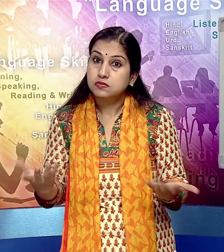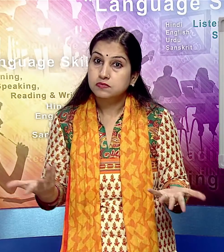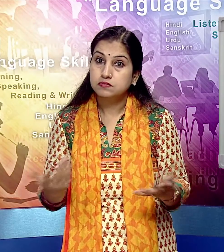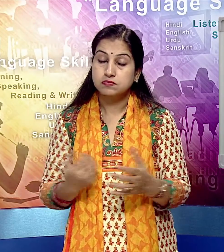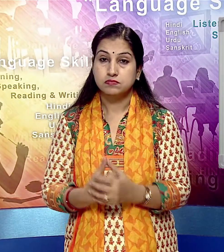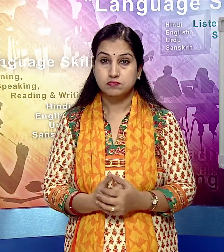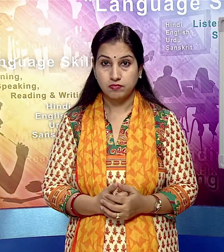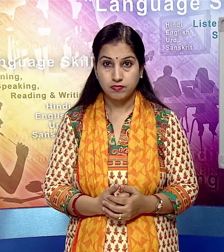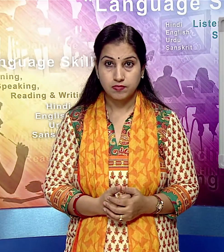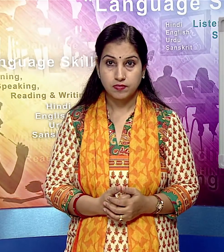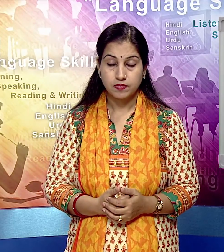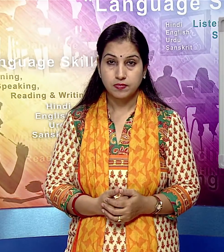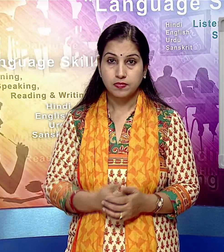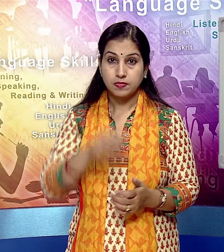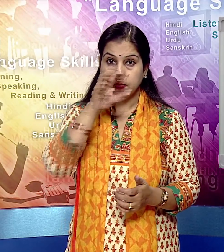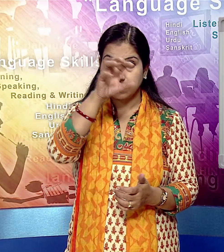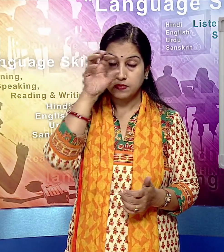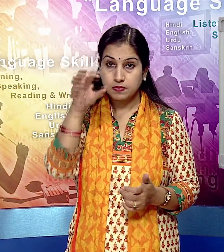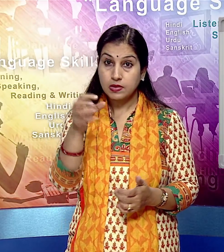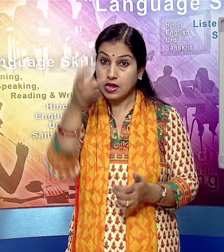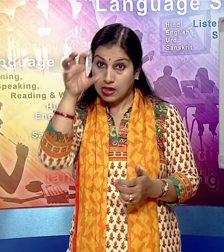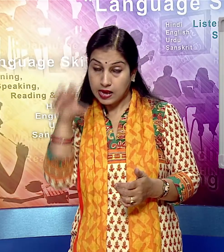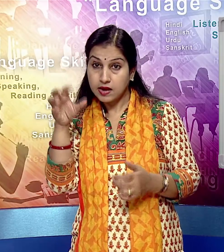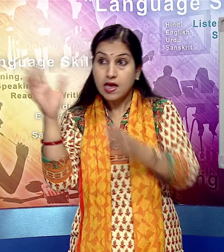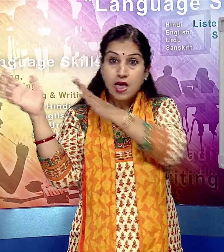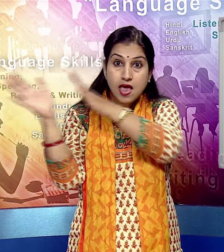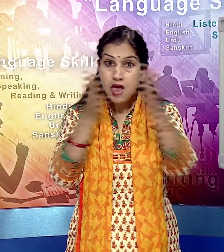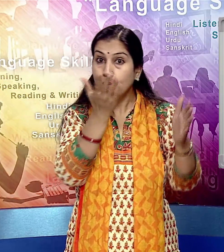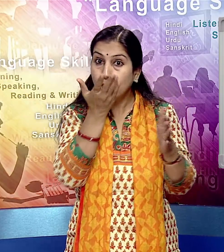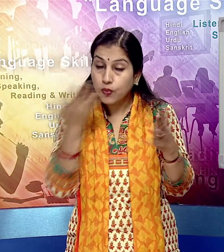nutrient can be lost. Air, oxygen,